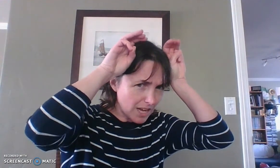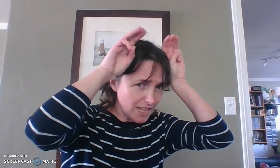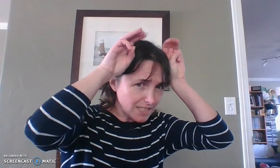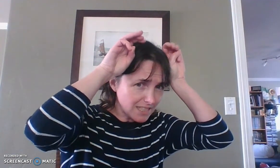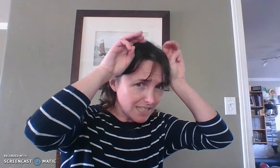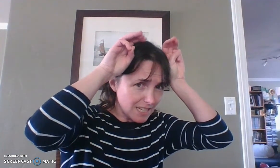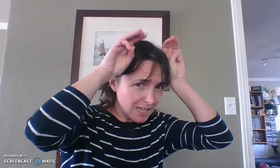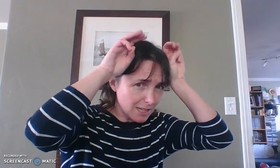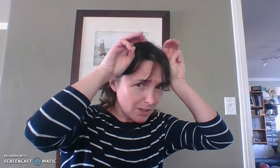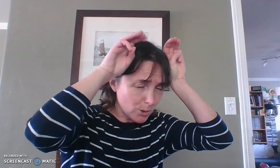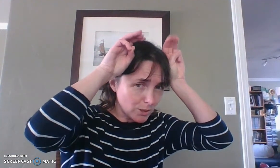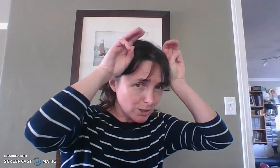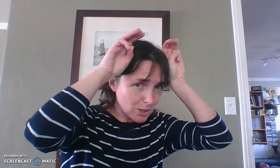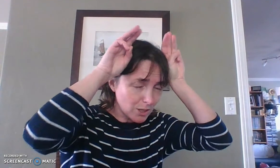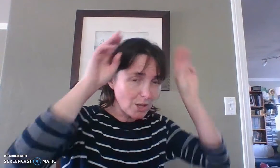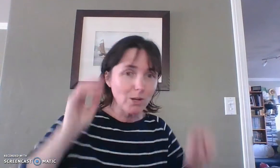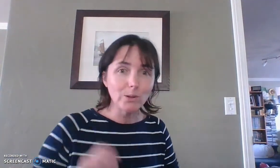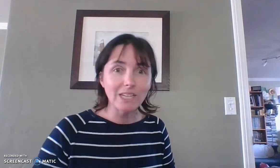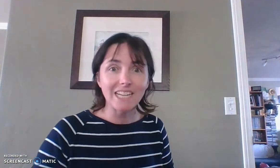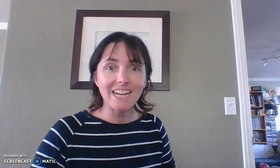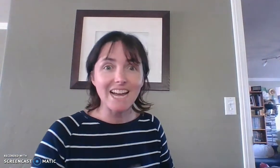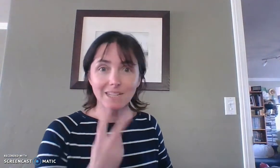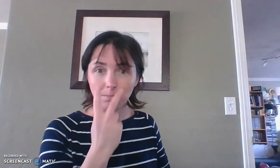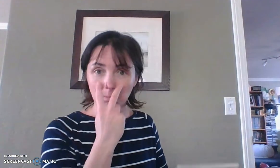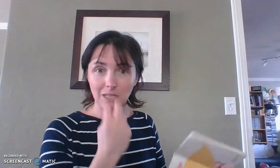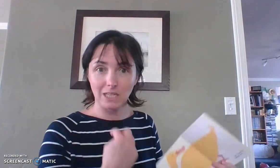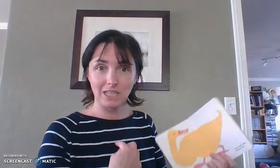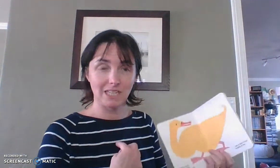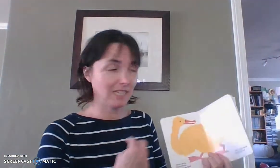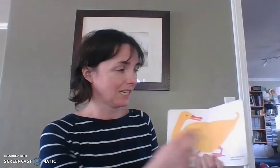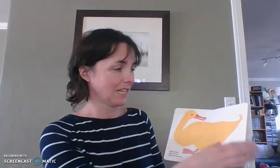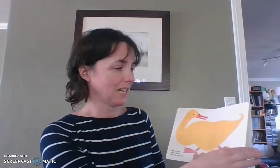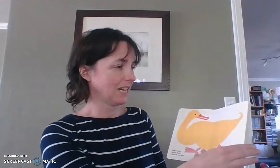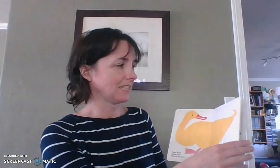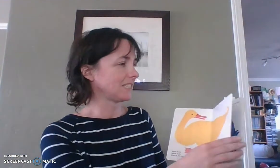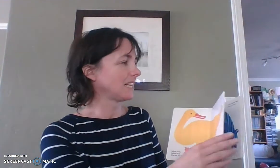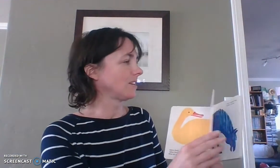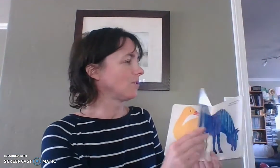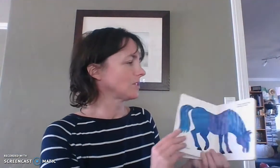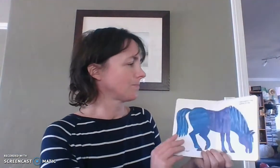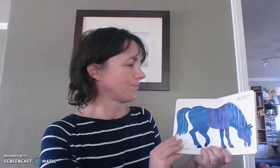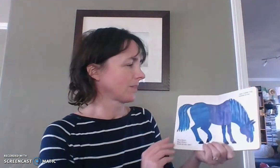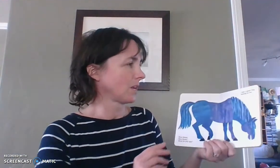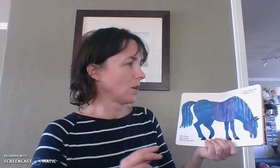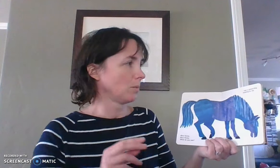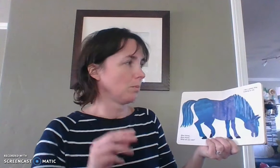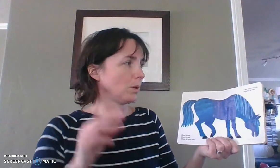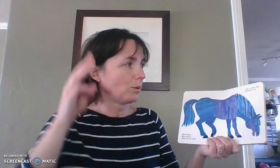I see a horse looking at me. Let's get the horse.